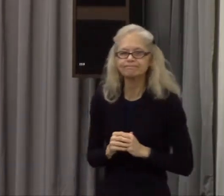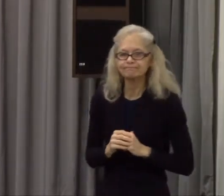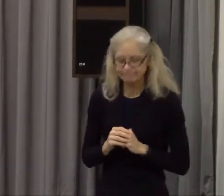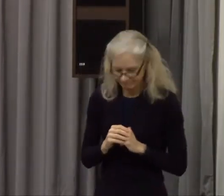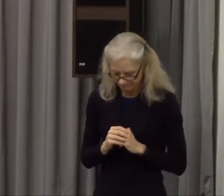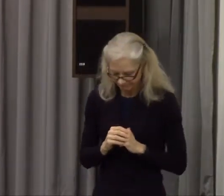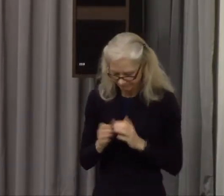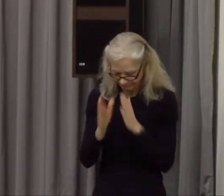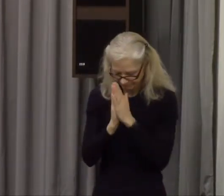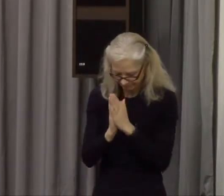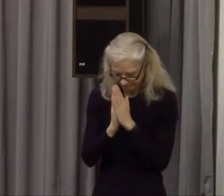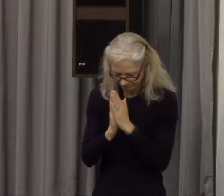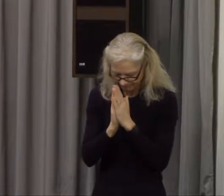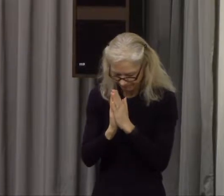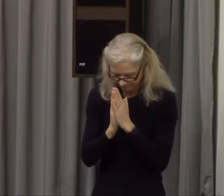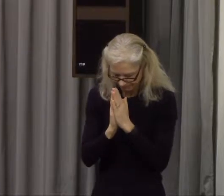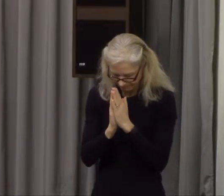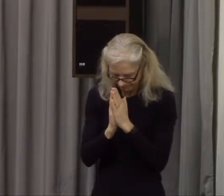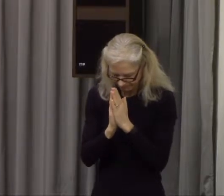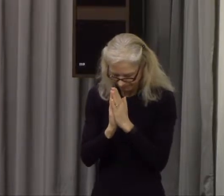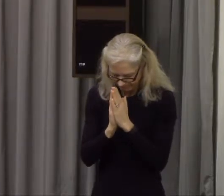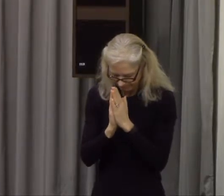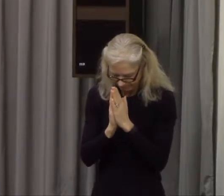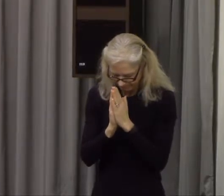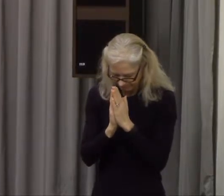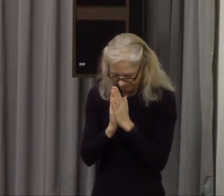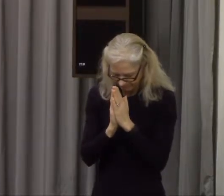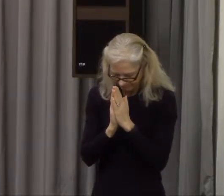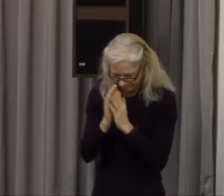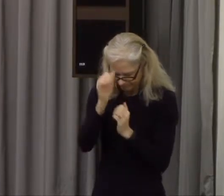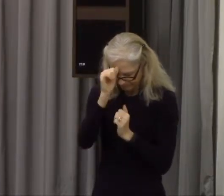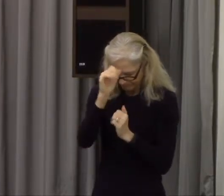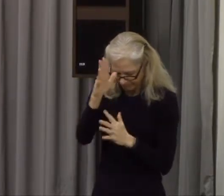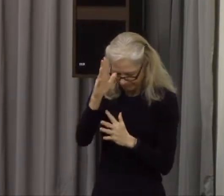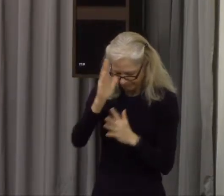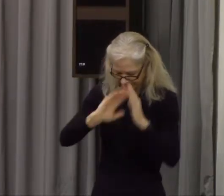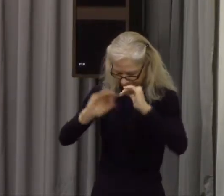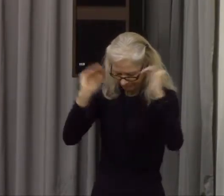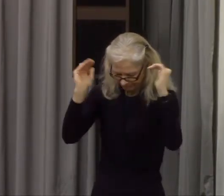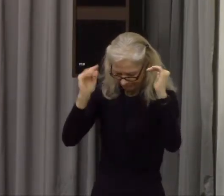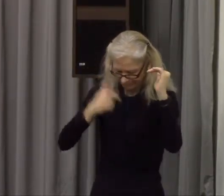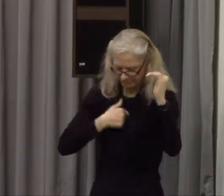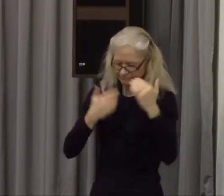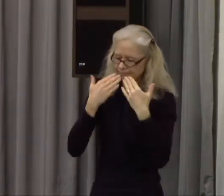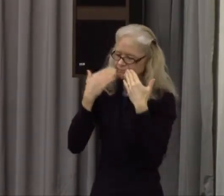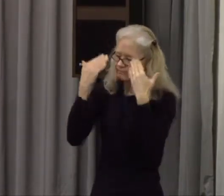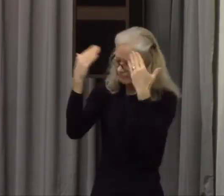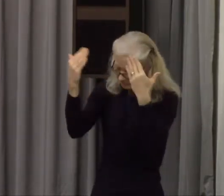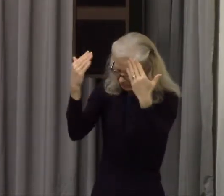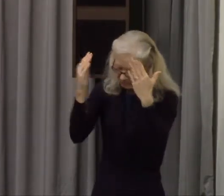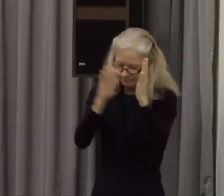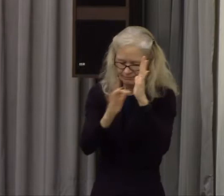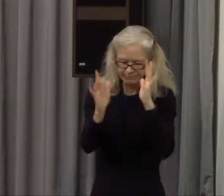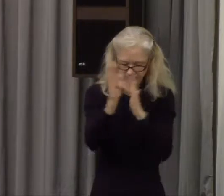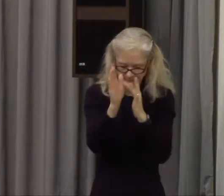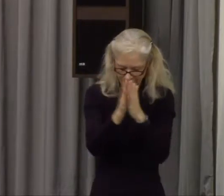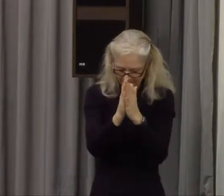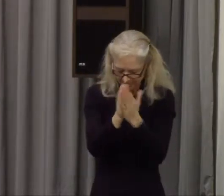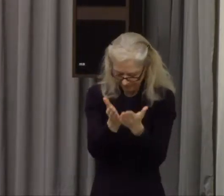Amen. Let's pray. Heavenly Father, I thank you for your word. I thank you that your word can change